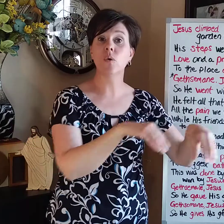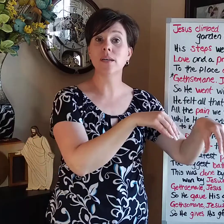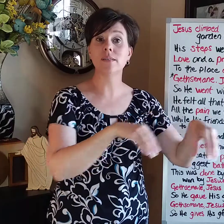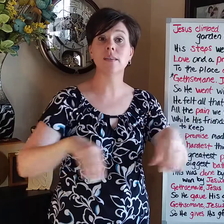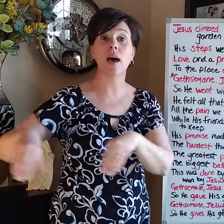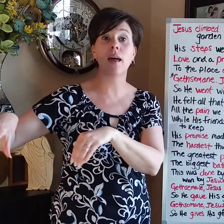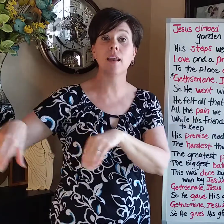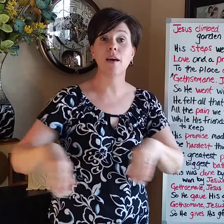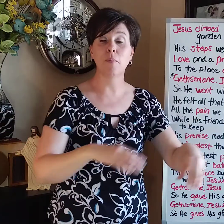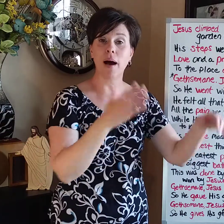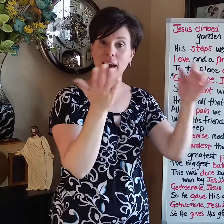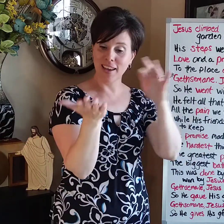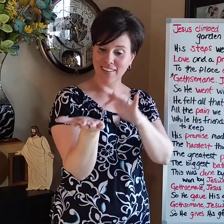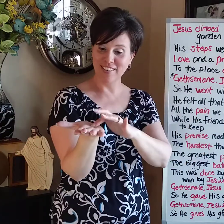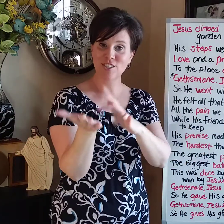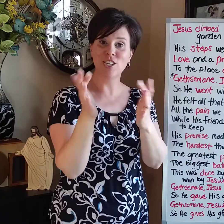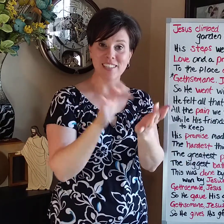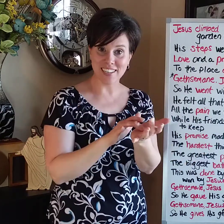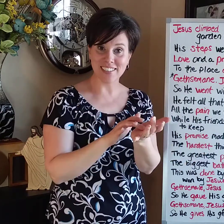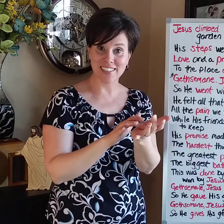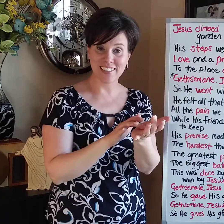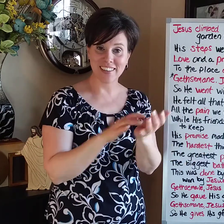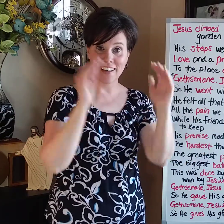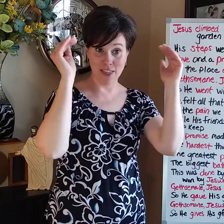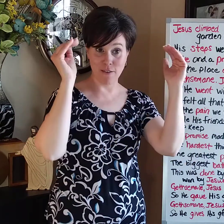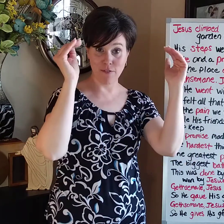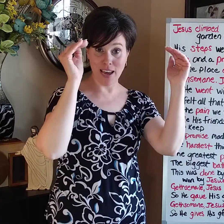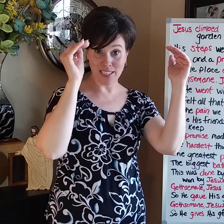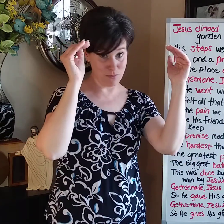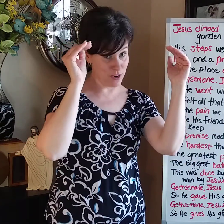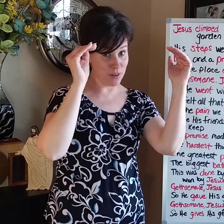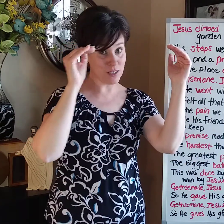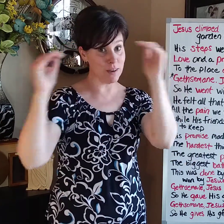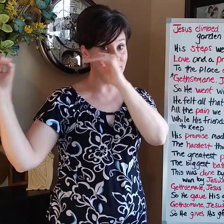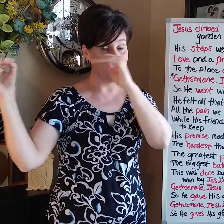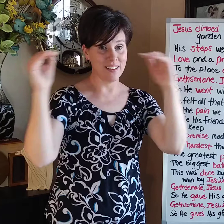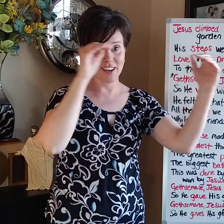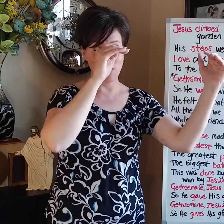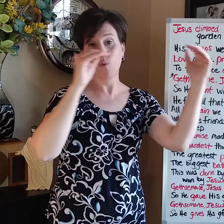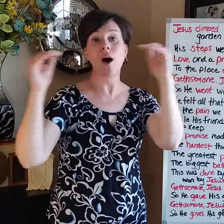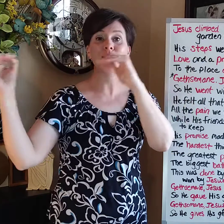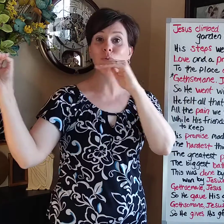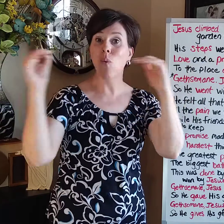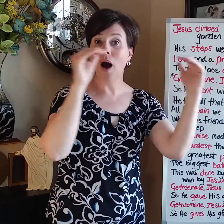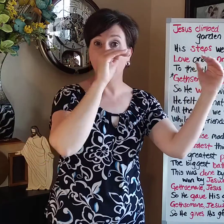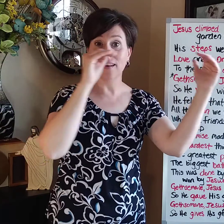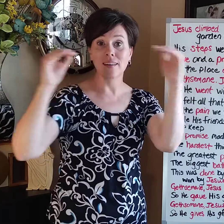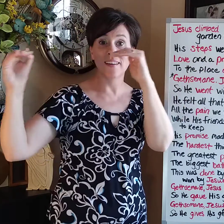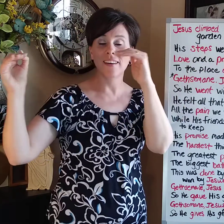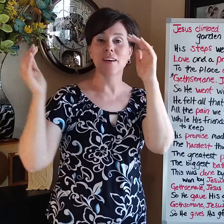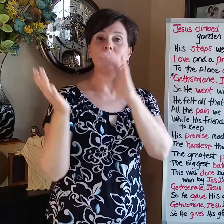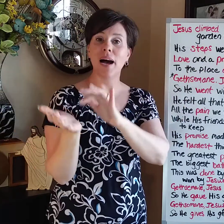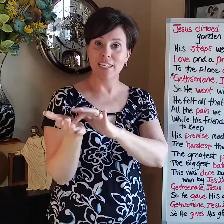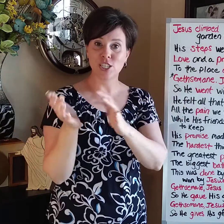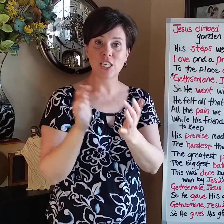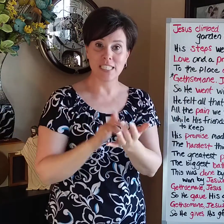was done by Jesus. The fight, you know this one, was won by